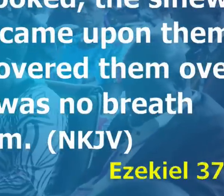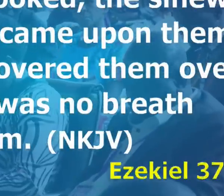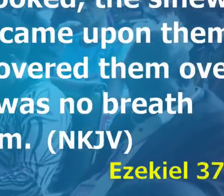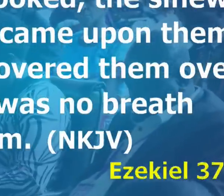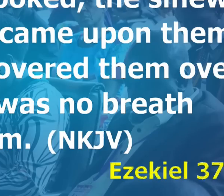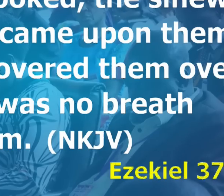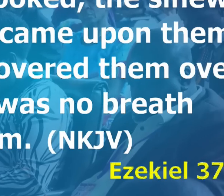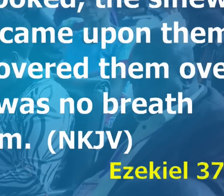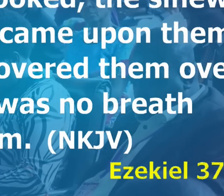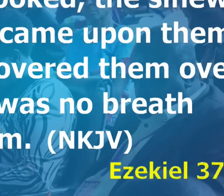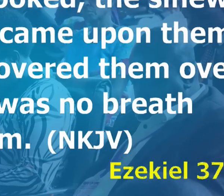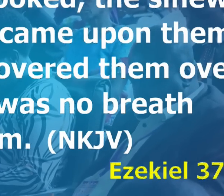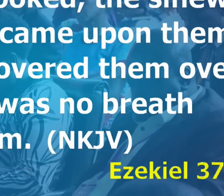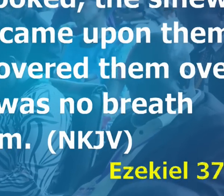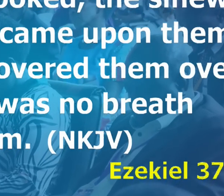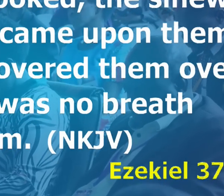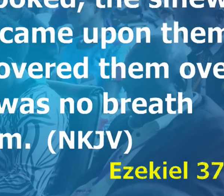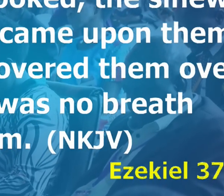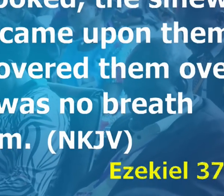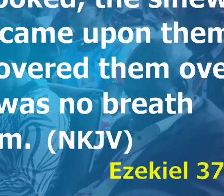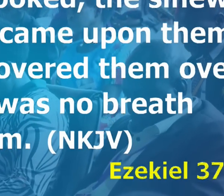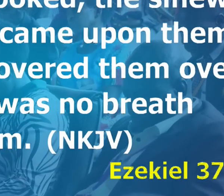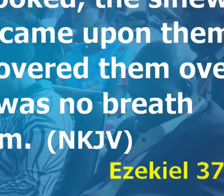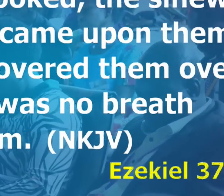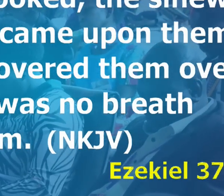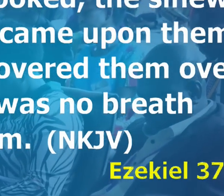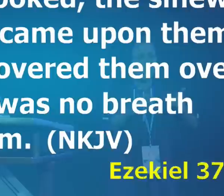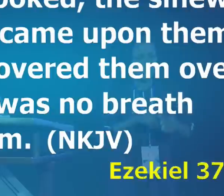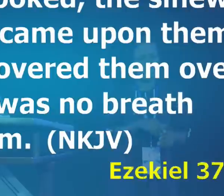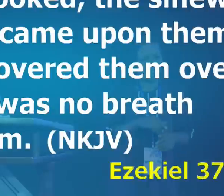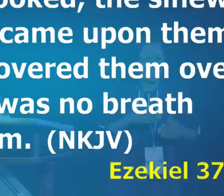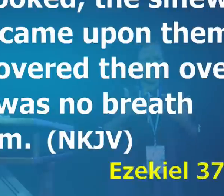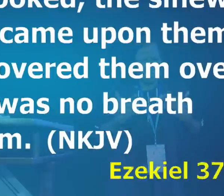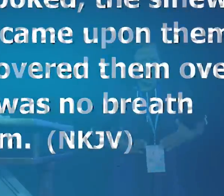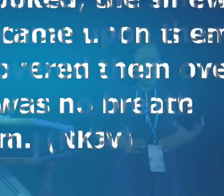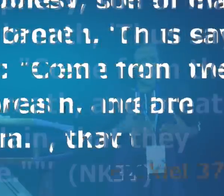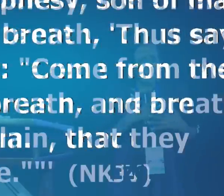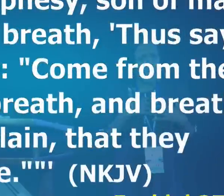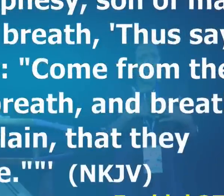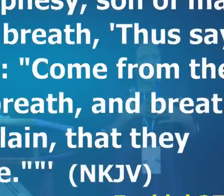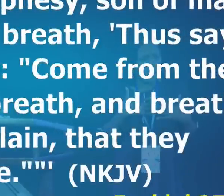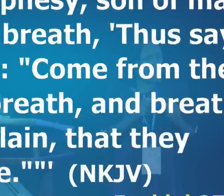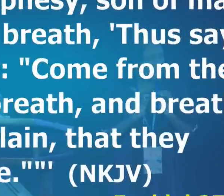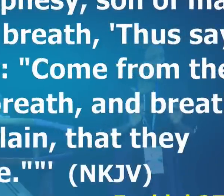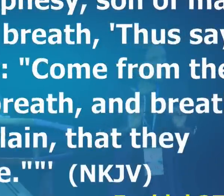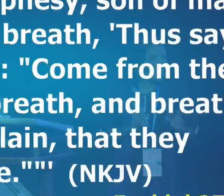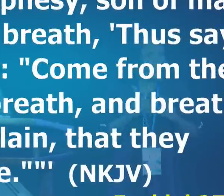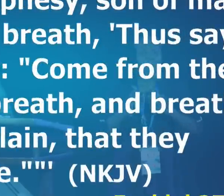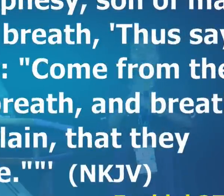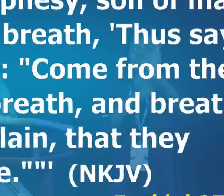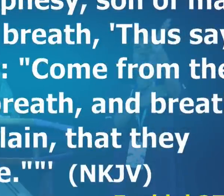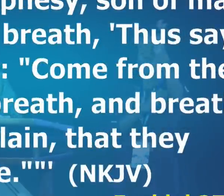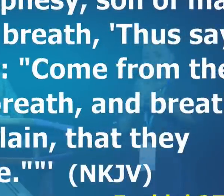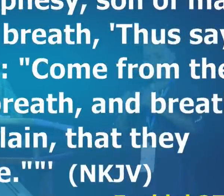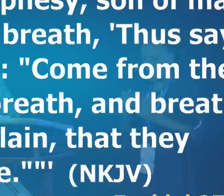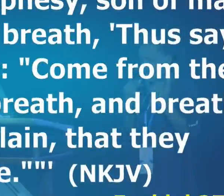the skin covered them all, but there was no breath in them. Also he said to me, 'Prophesy